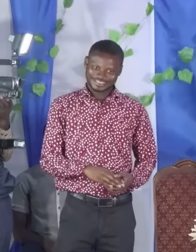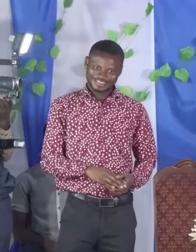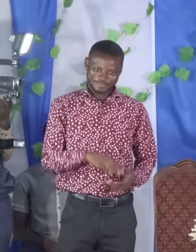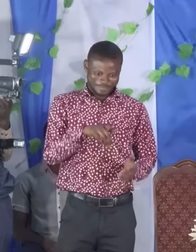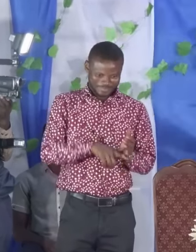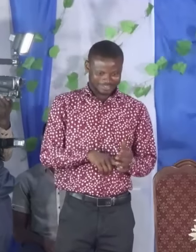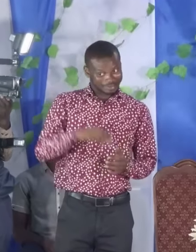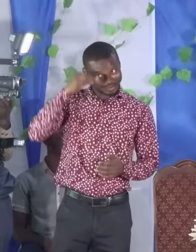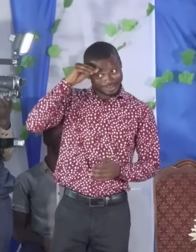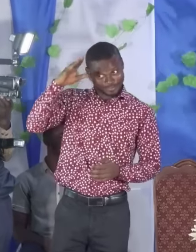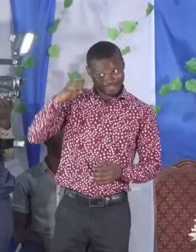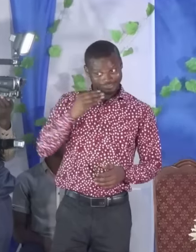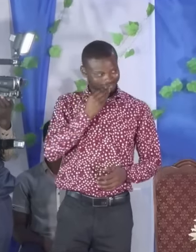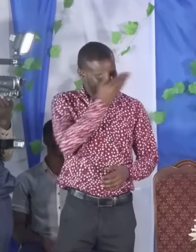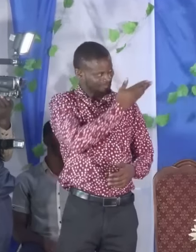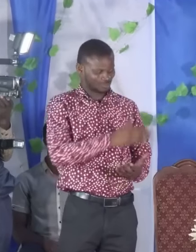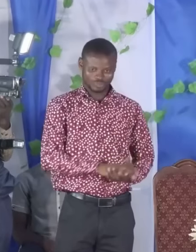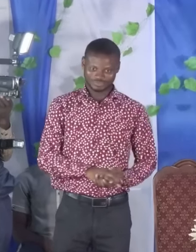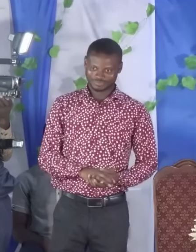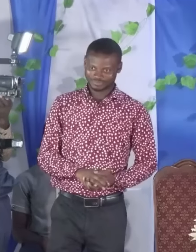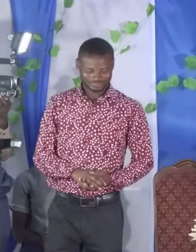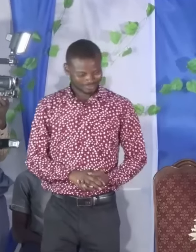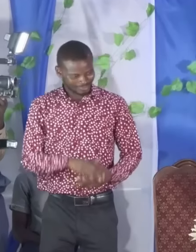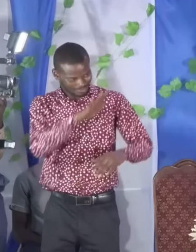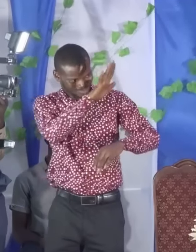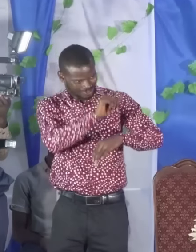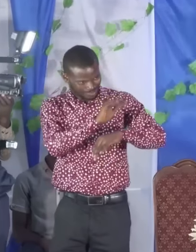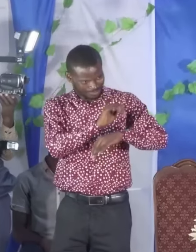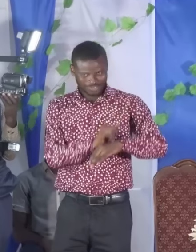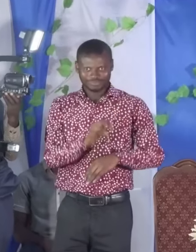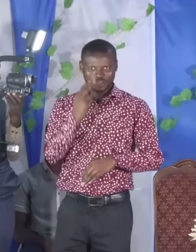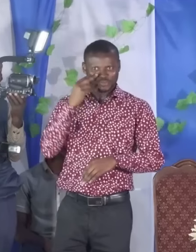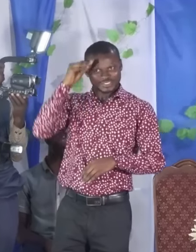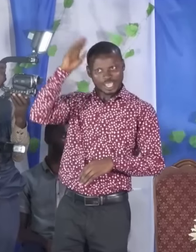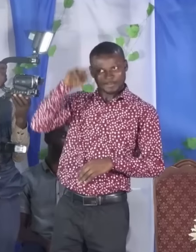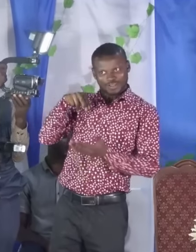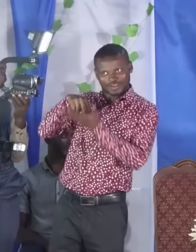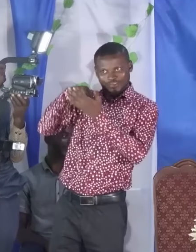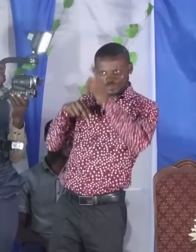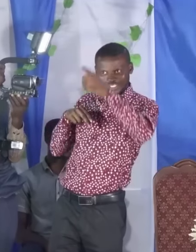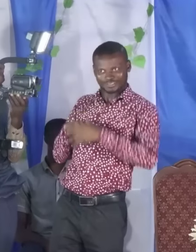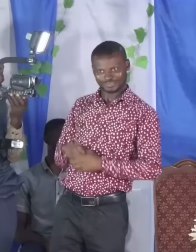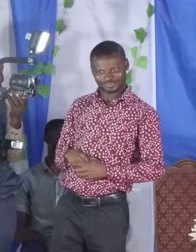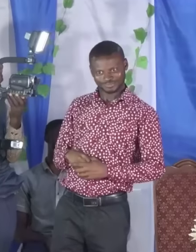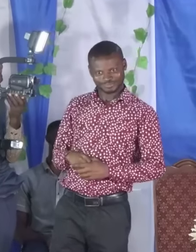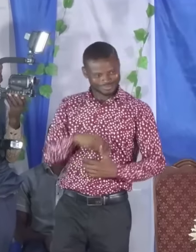there? Watch some Martin TV or? And I'm saying, why are